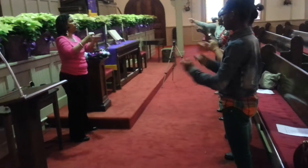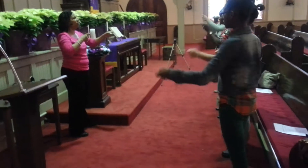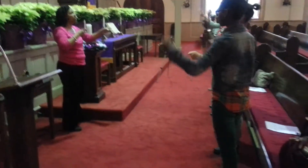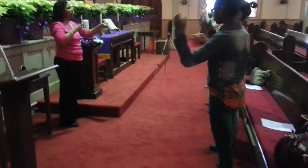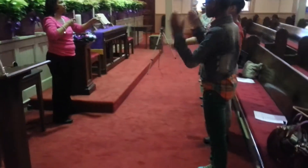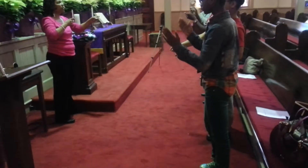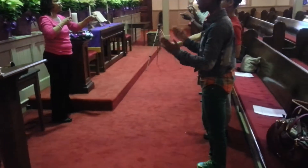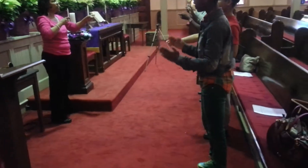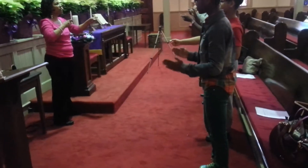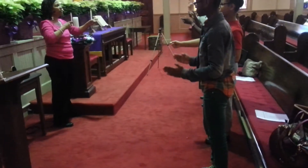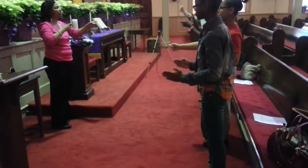ruler.